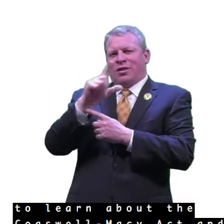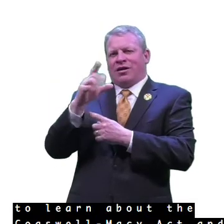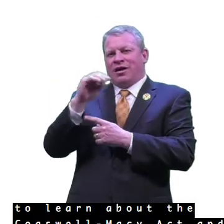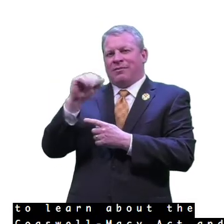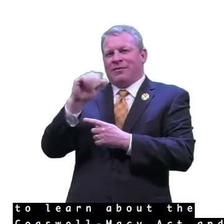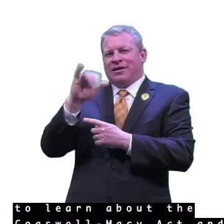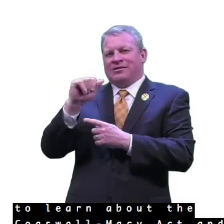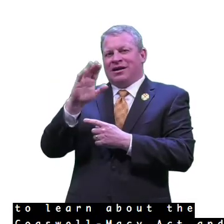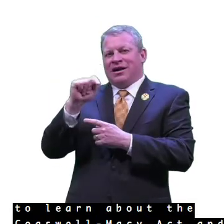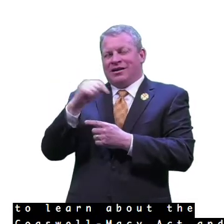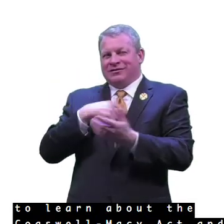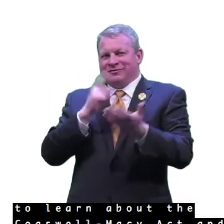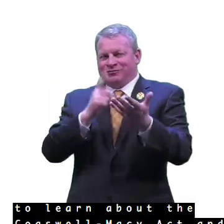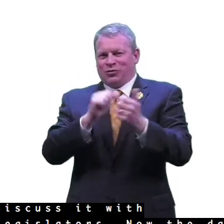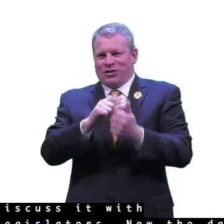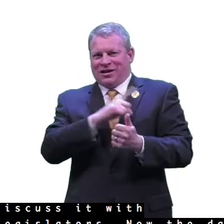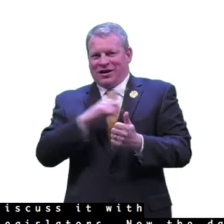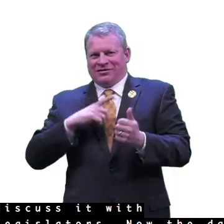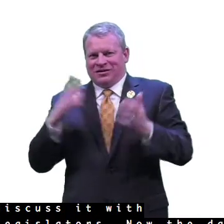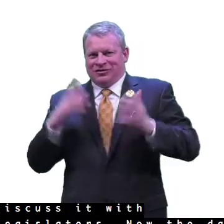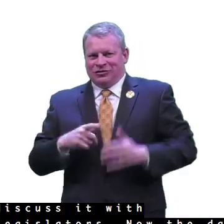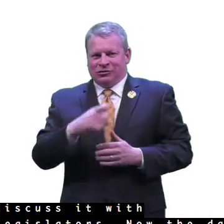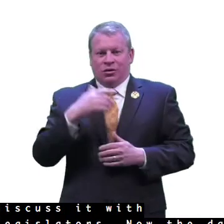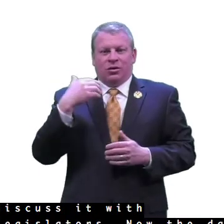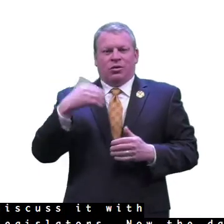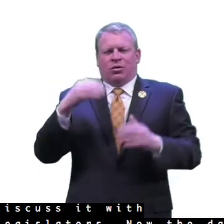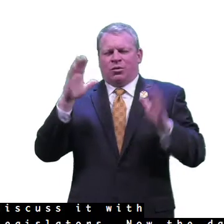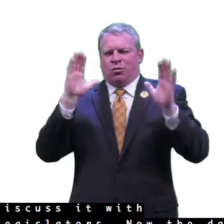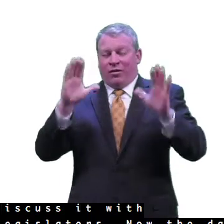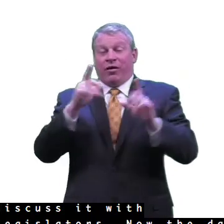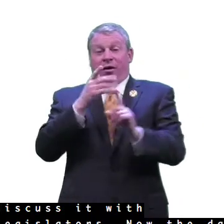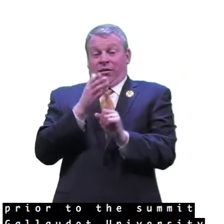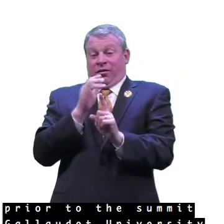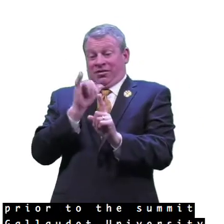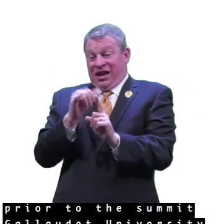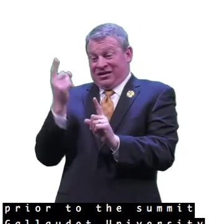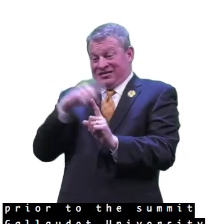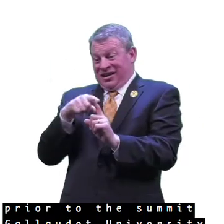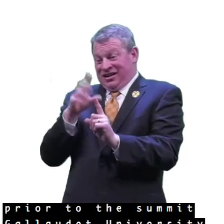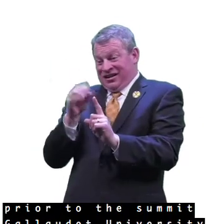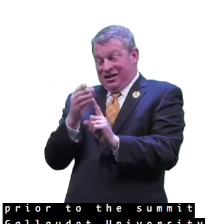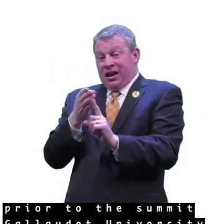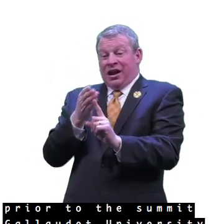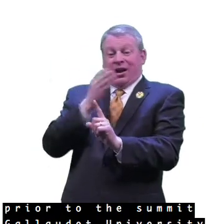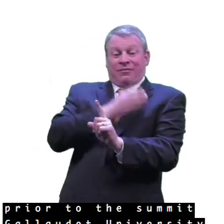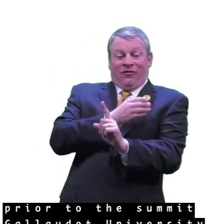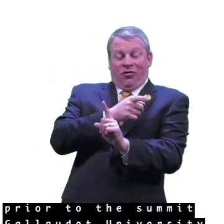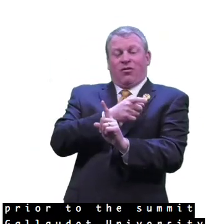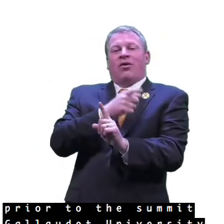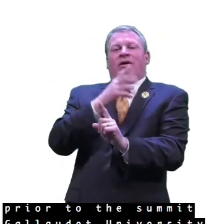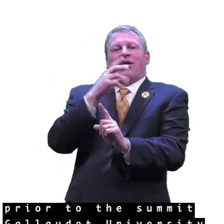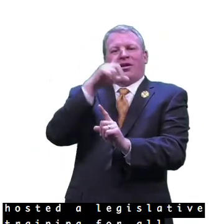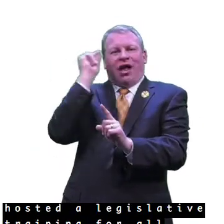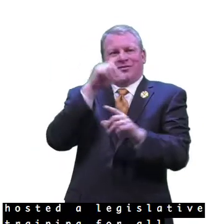the Cogswell-Macy Act and discuss it with legislators. Now, the day prior to the summit, Gallaudet University hosted